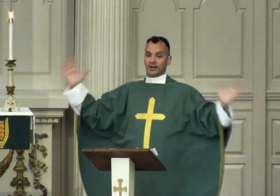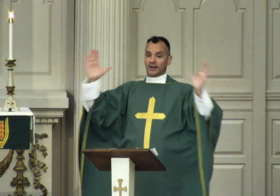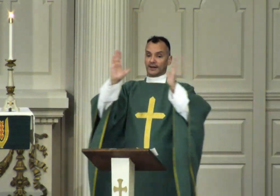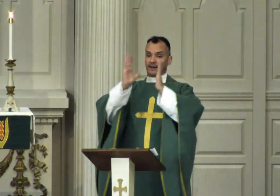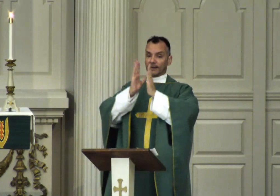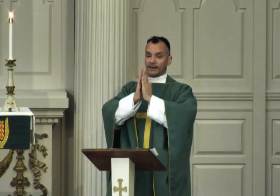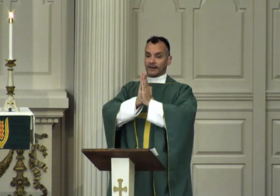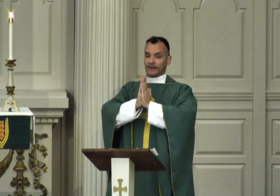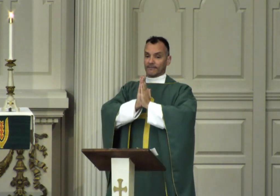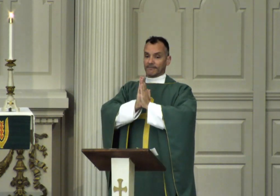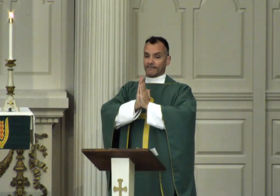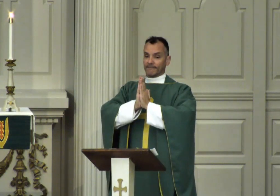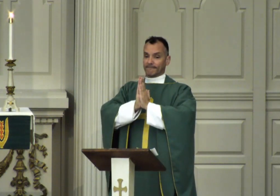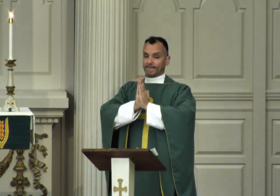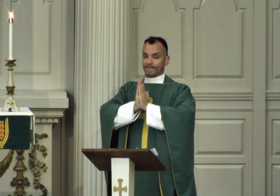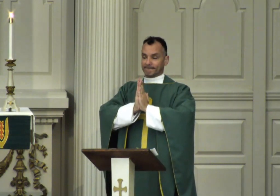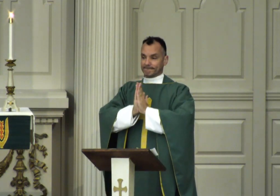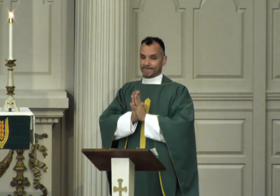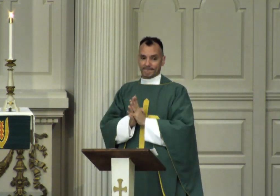ever.